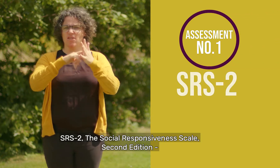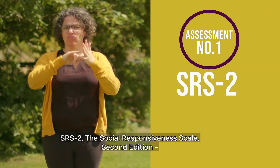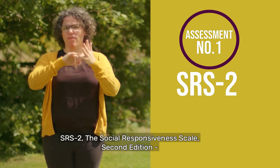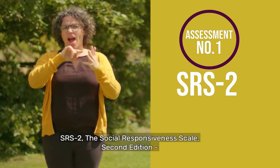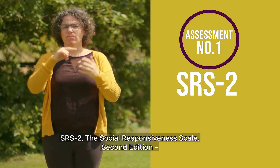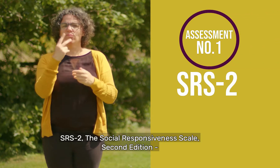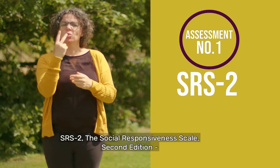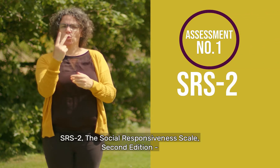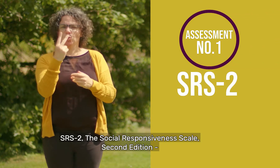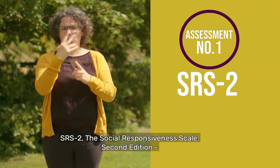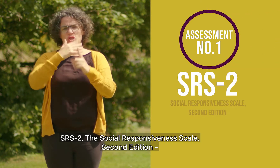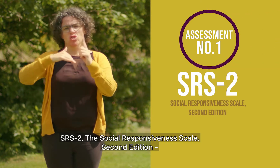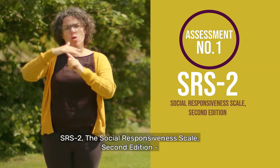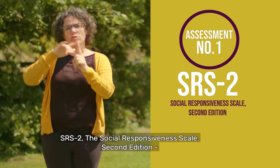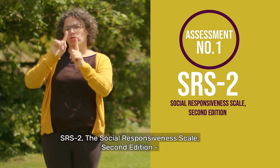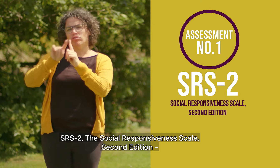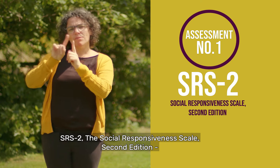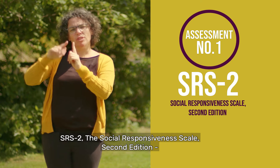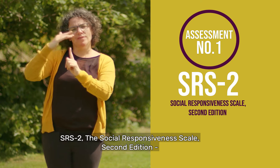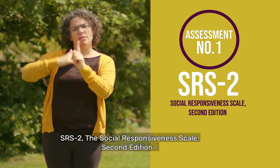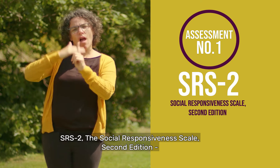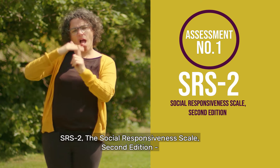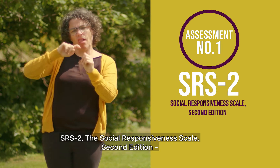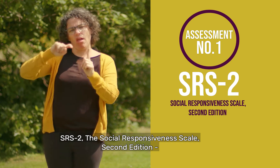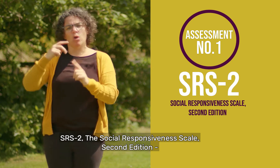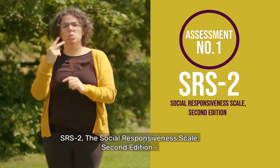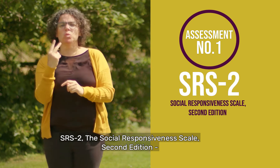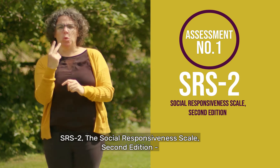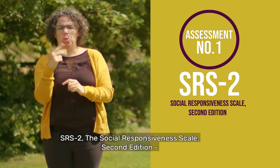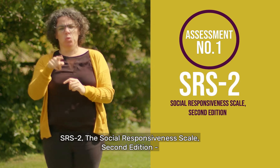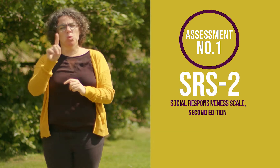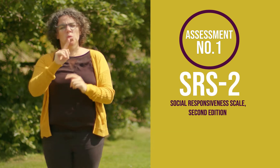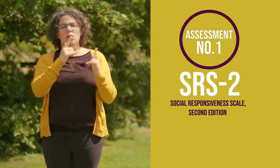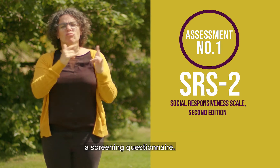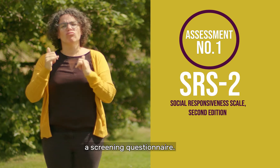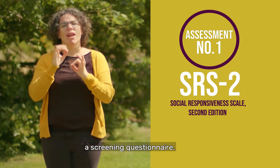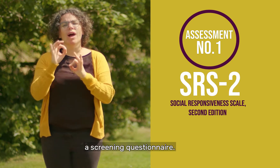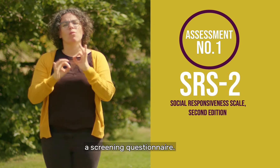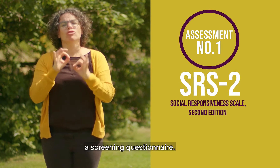SRS-2, the Social Responsiveness Scale, 2nd edition. A screening questionnaire.